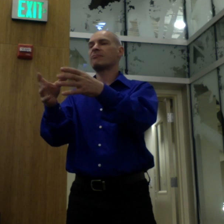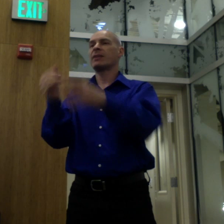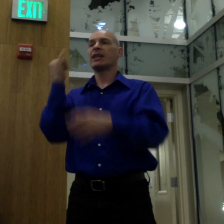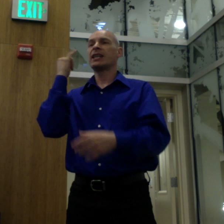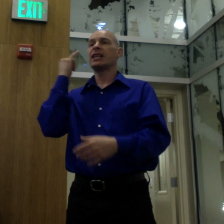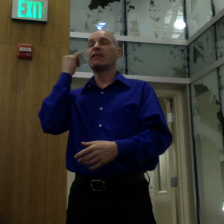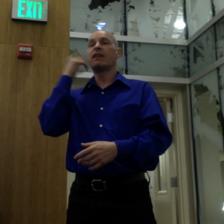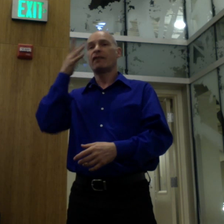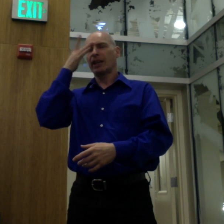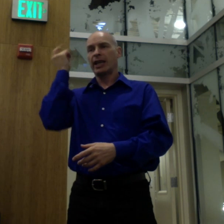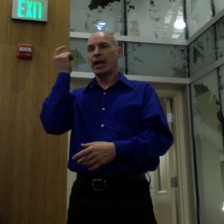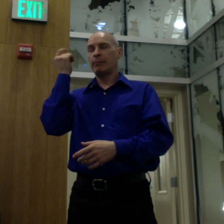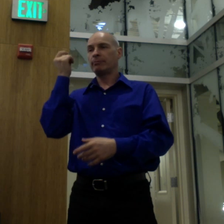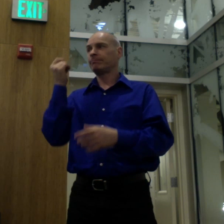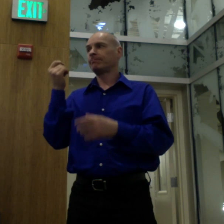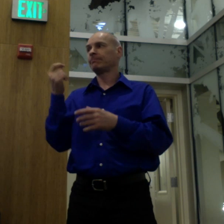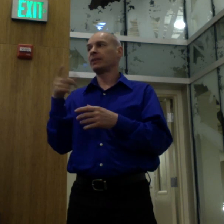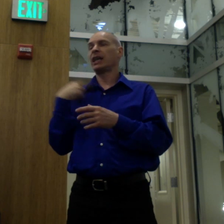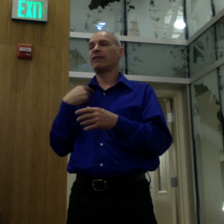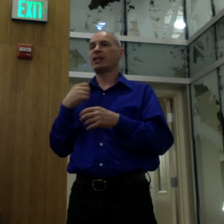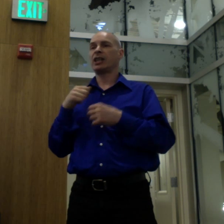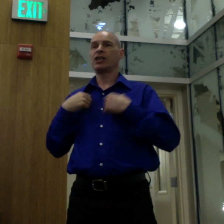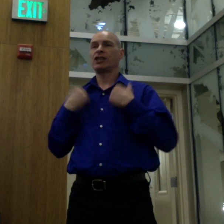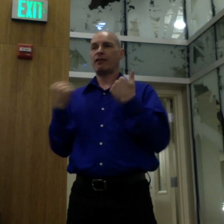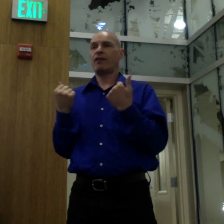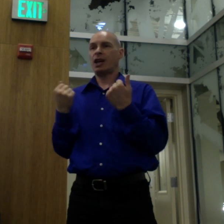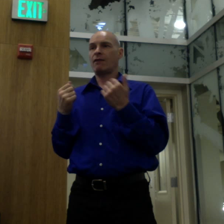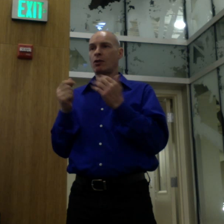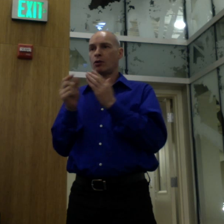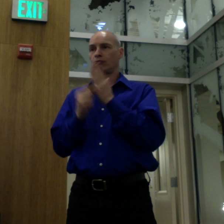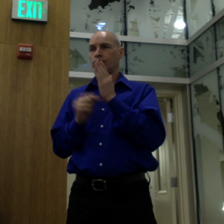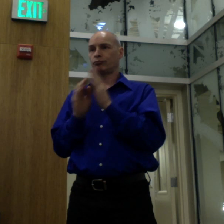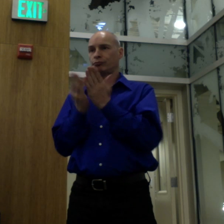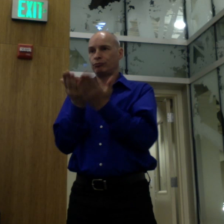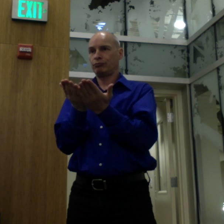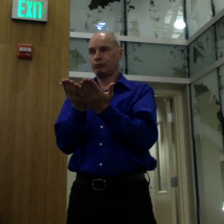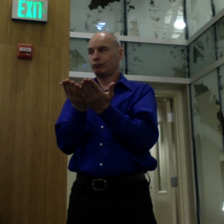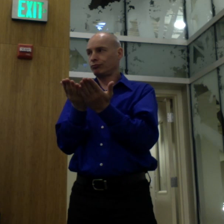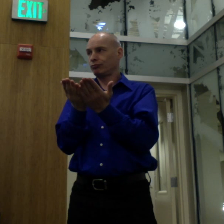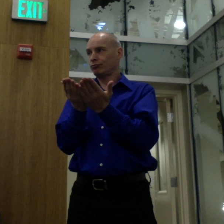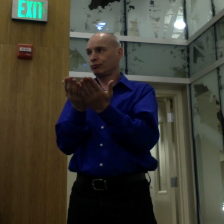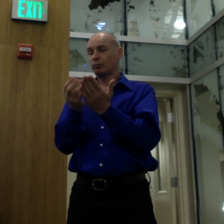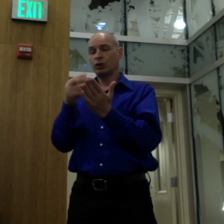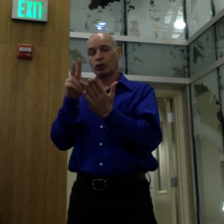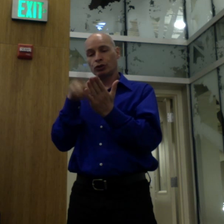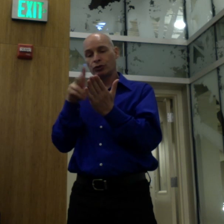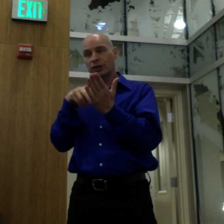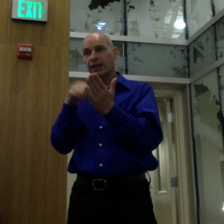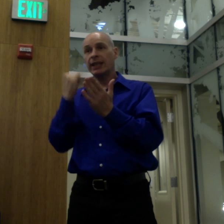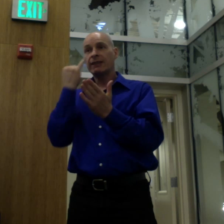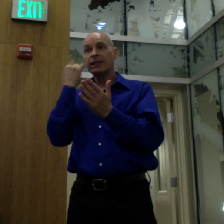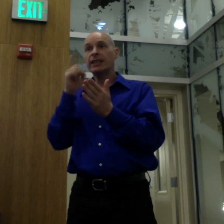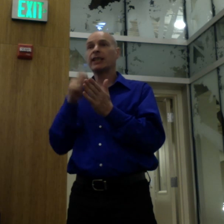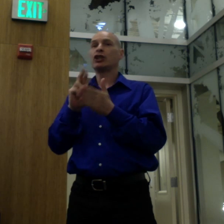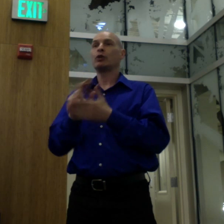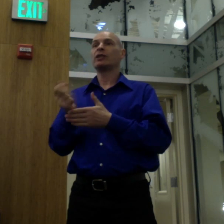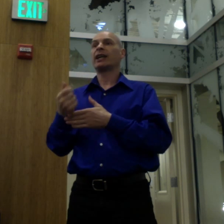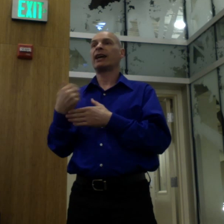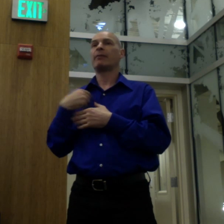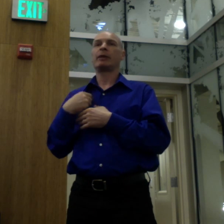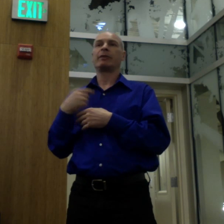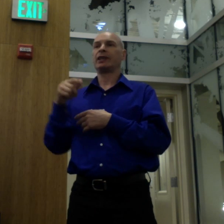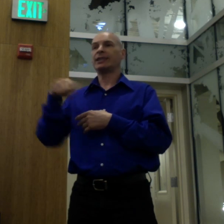little survival book, and also gives me something to read to keep myself from getting bored, and I can also use it as tinder, maybe toilet